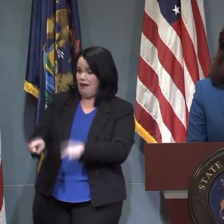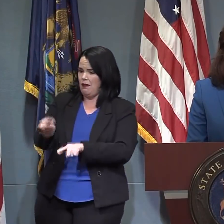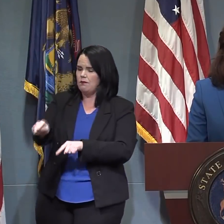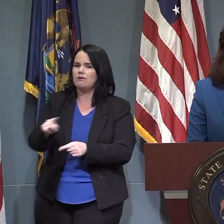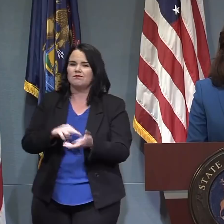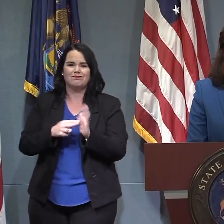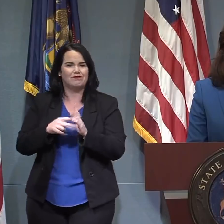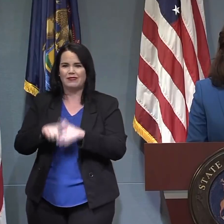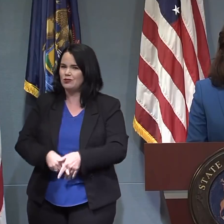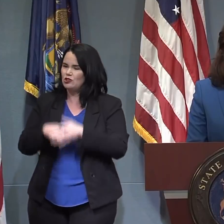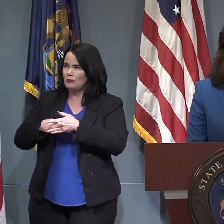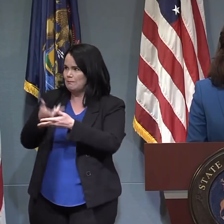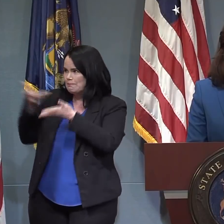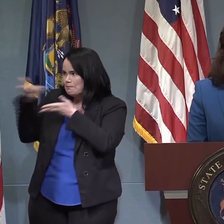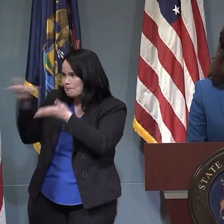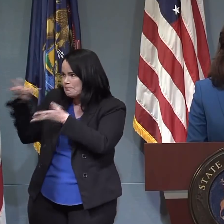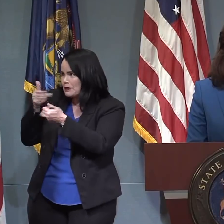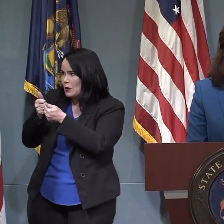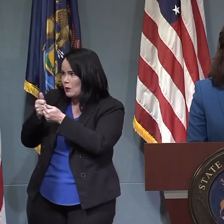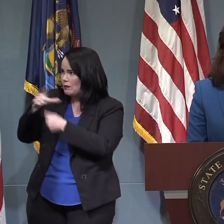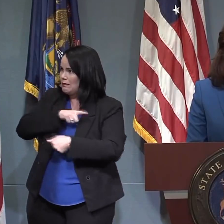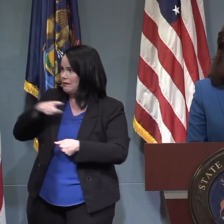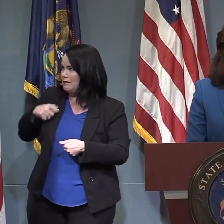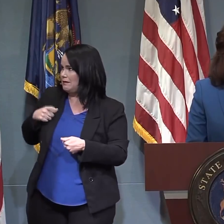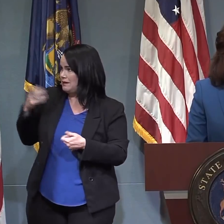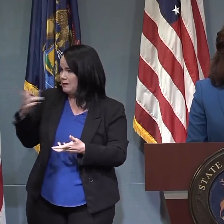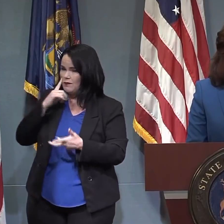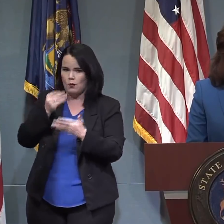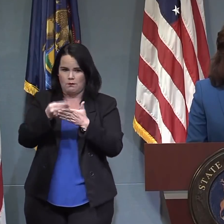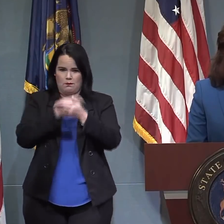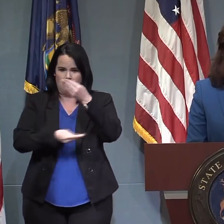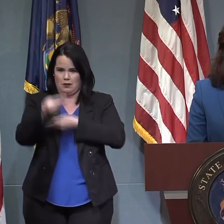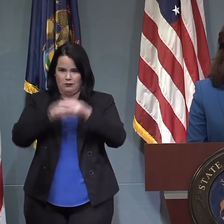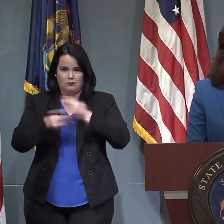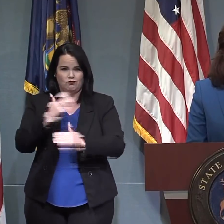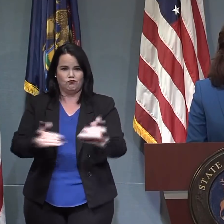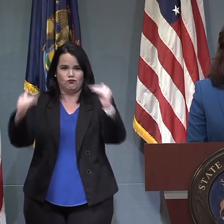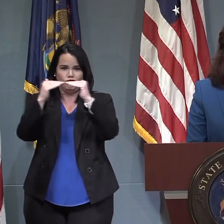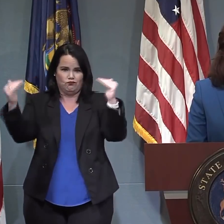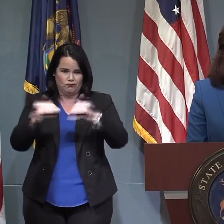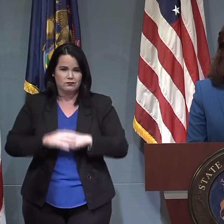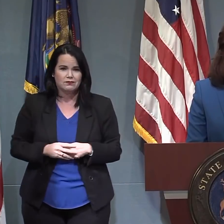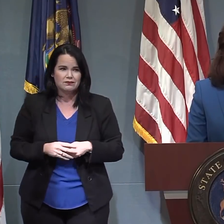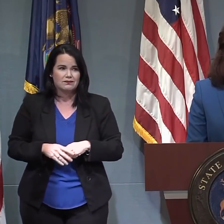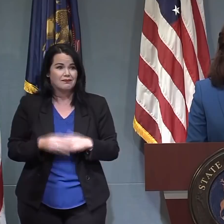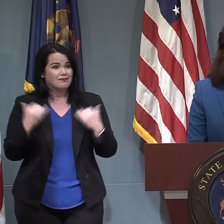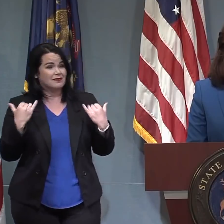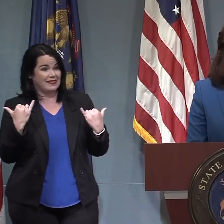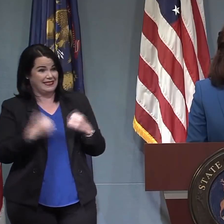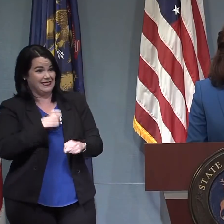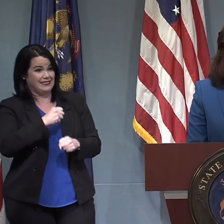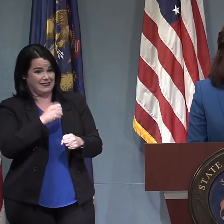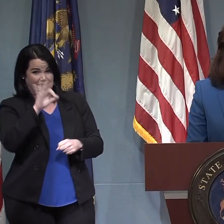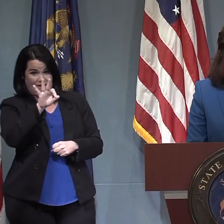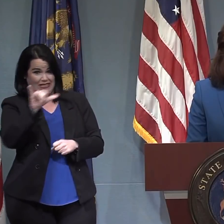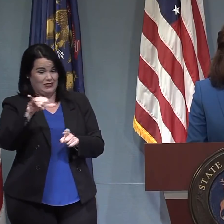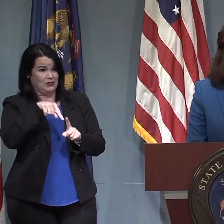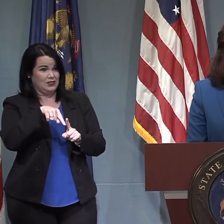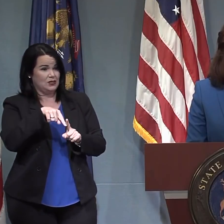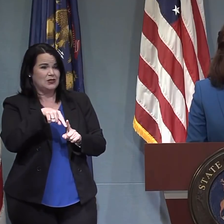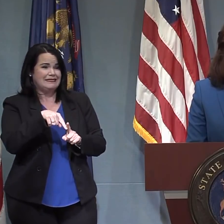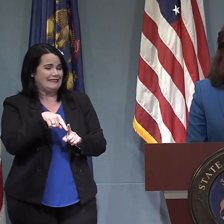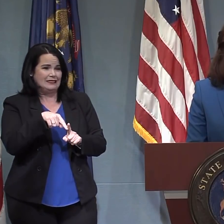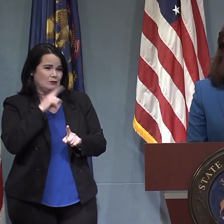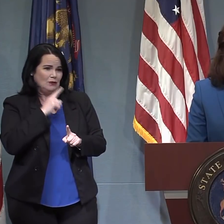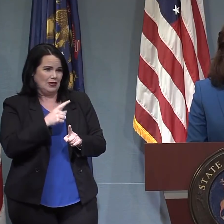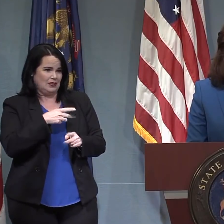the legislature to make these budgets balance. We've not got a lot of time left in this fiscal year, so we're going to have